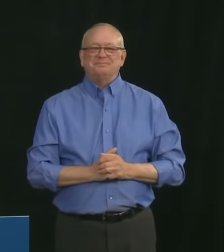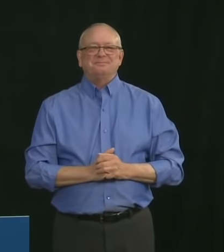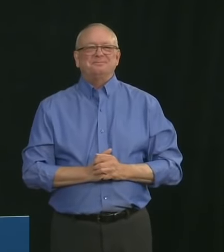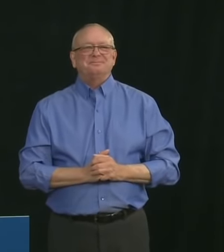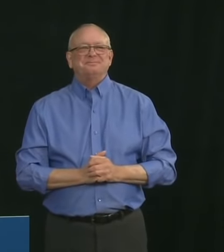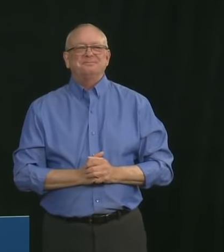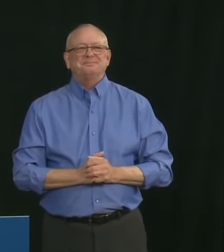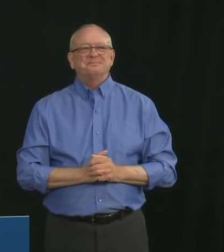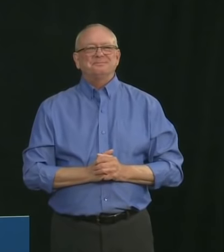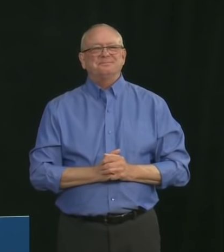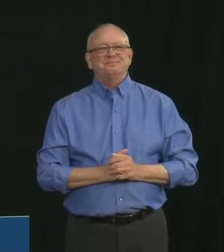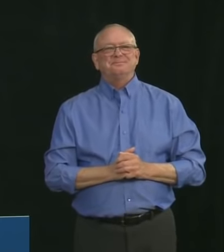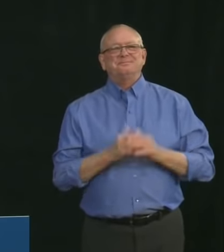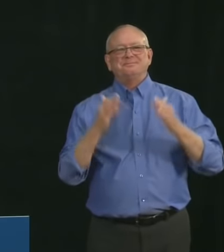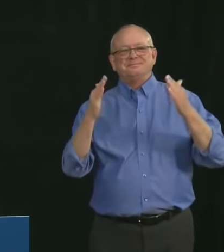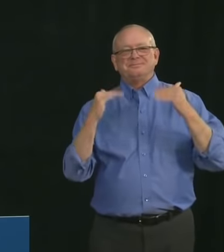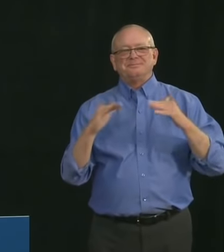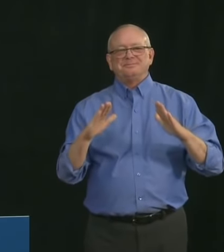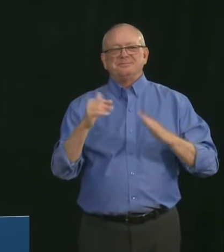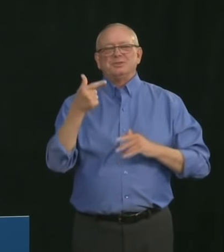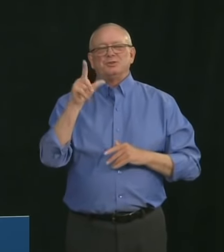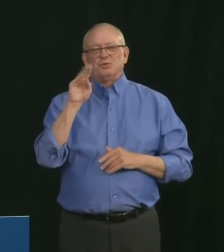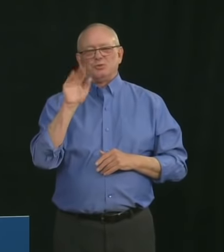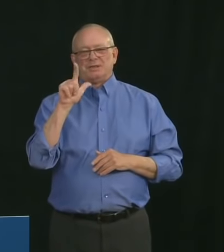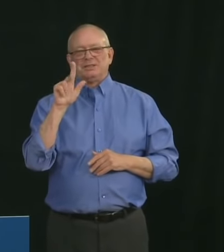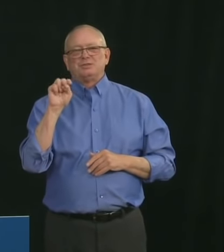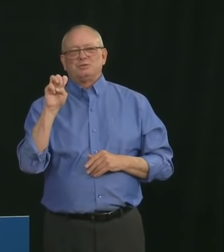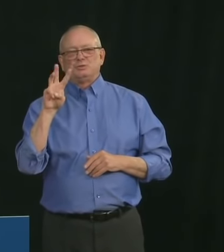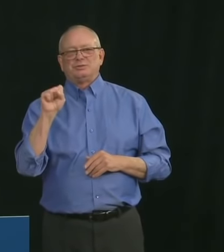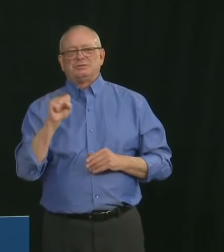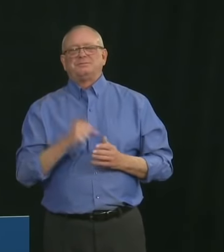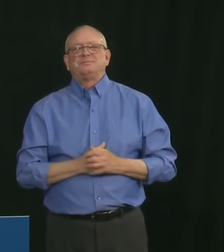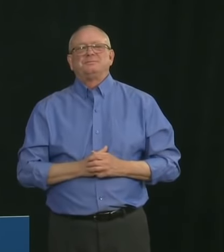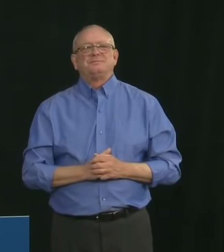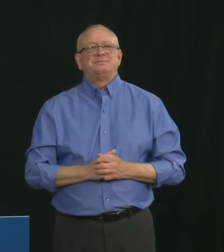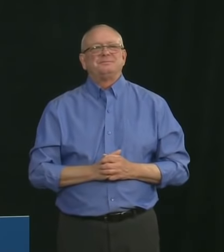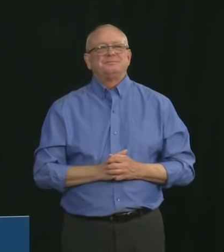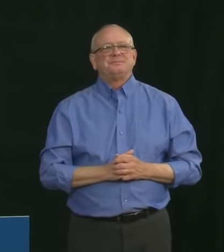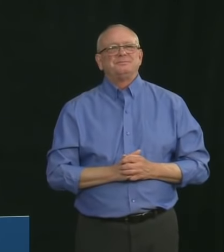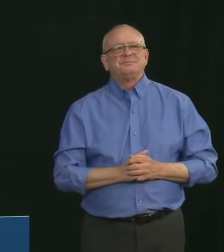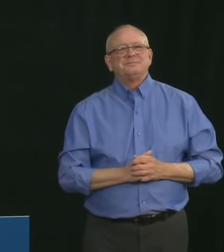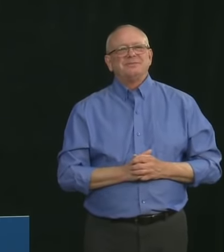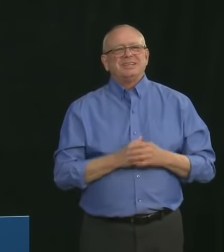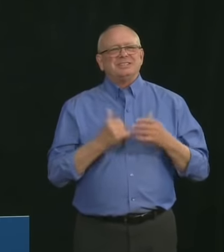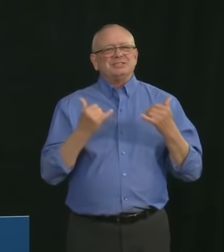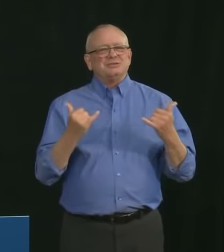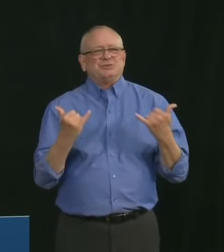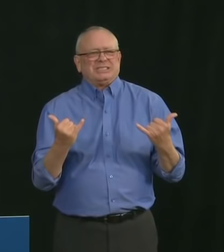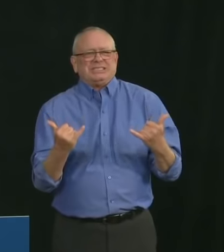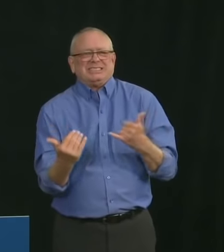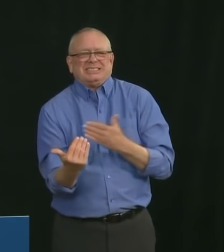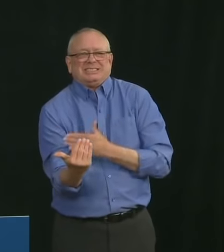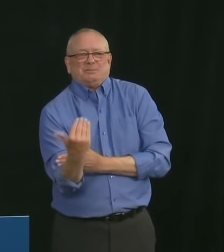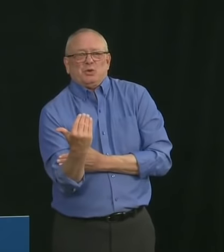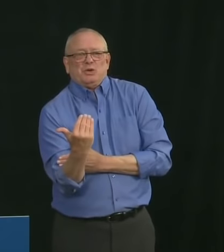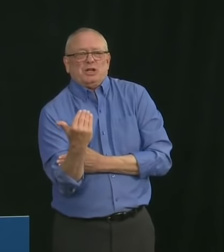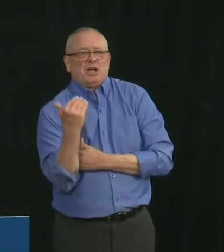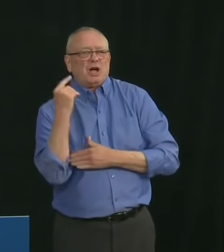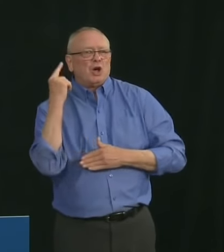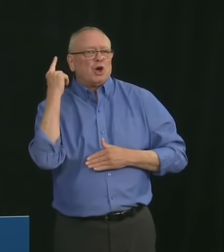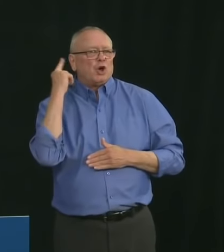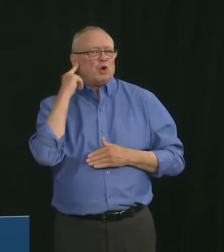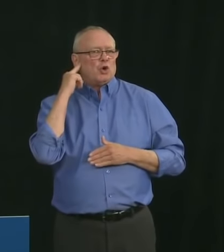Sarah. Hi, Dr. Hinshaw. This morning we learned about COVID tests that were potentially spoiled because they were leaking,